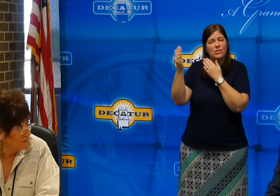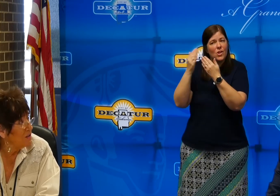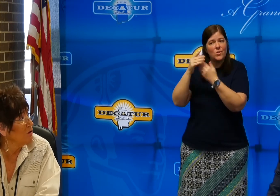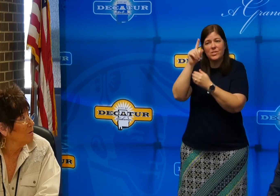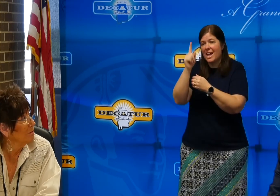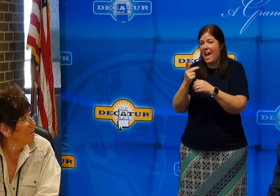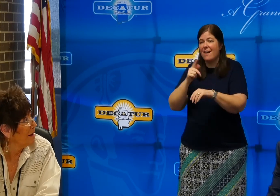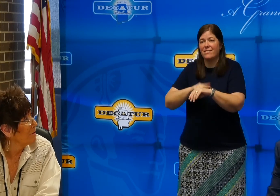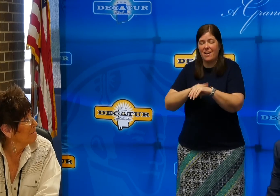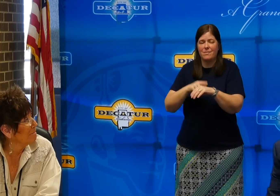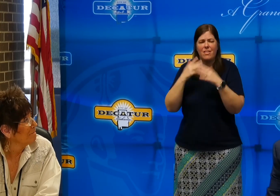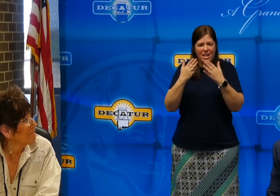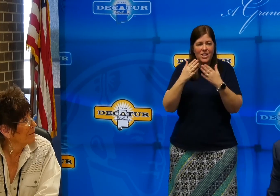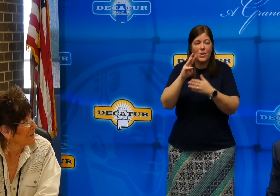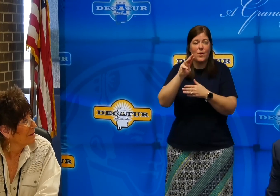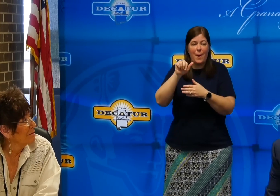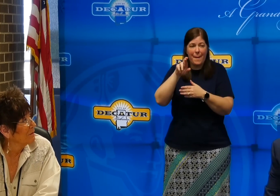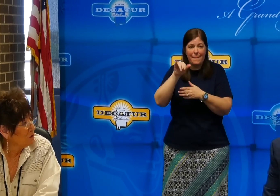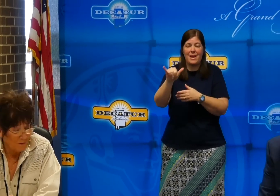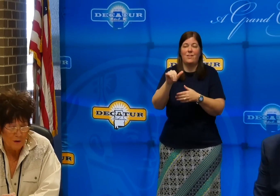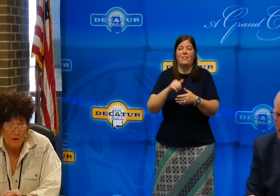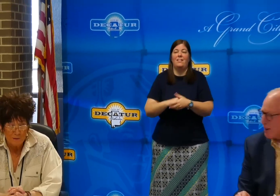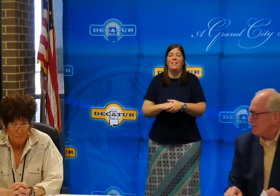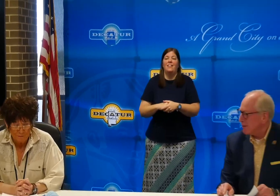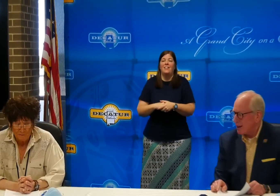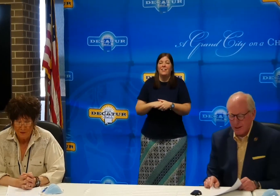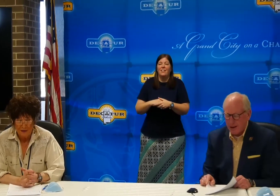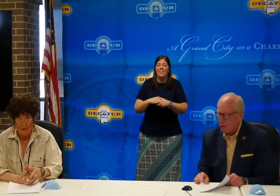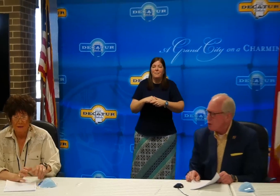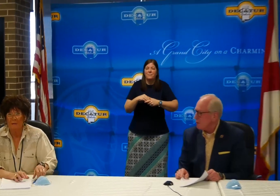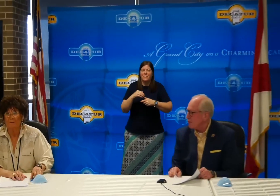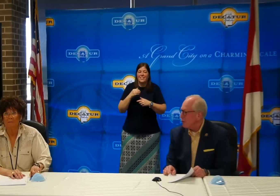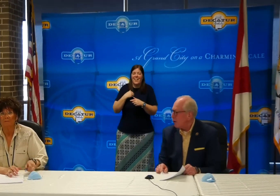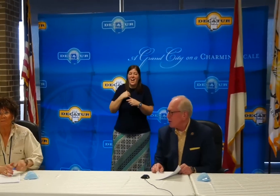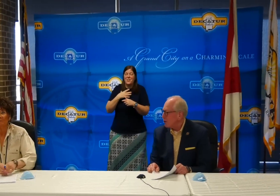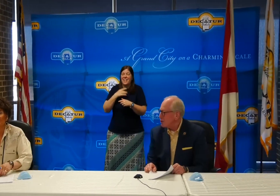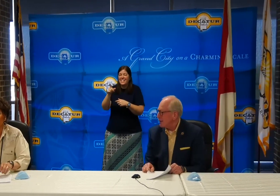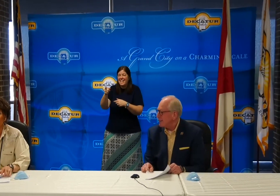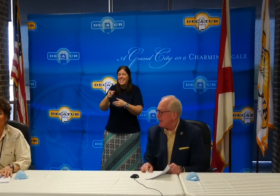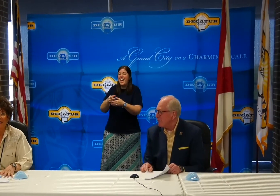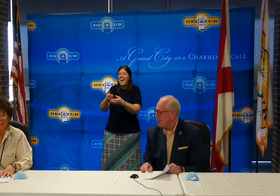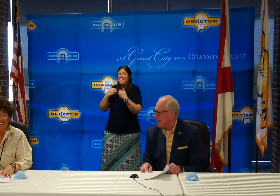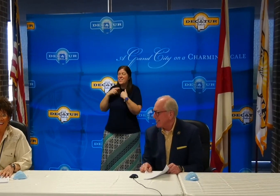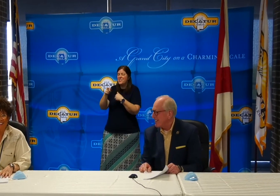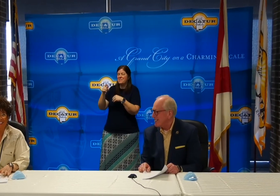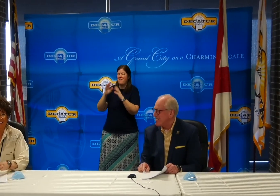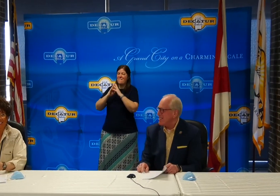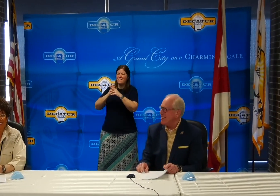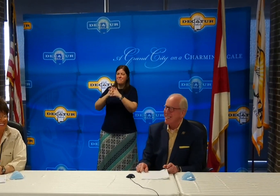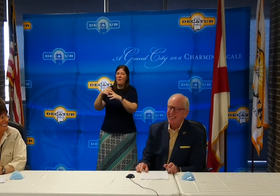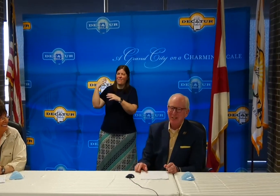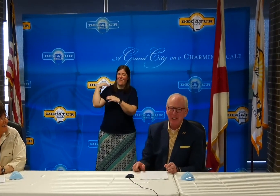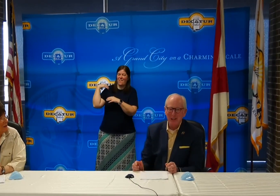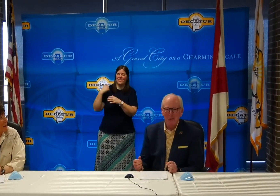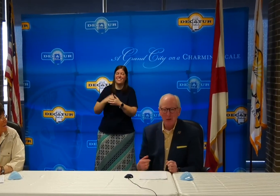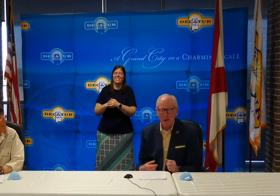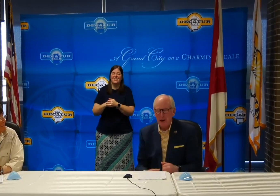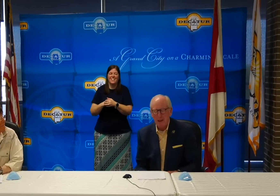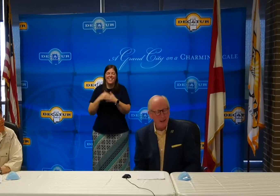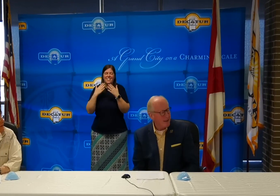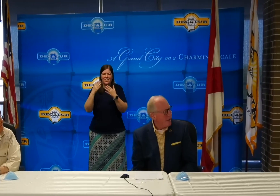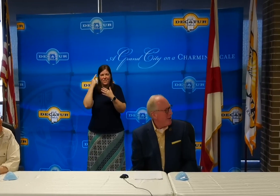And thank you, Mayor. Judy, thank you. I'd very welcome. like to have you as my football coach anytime, I guarantee you. Thank